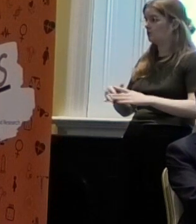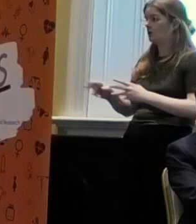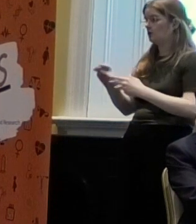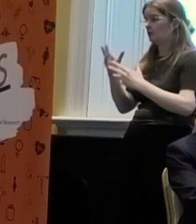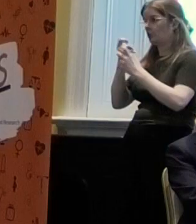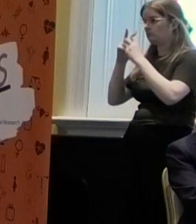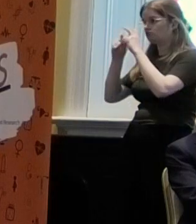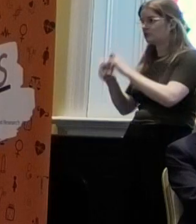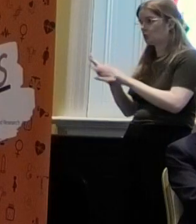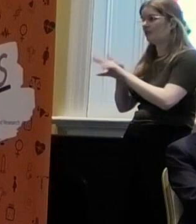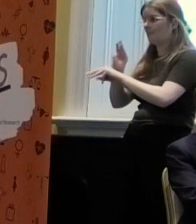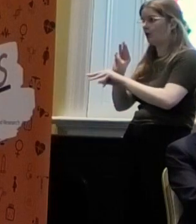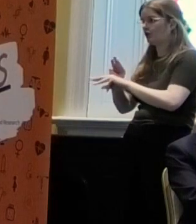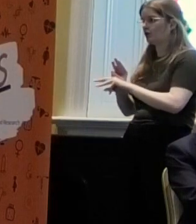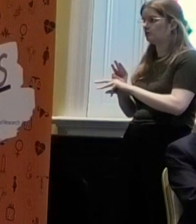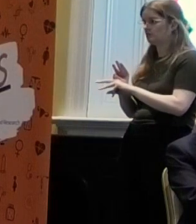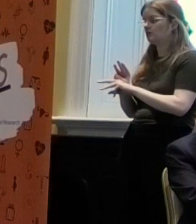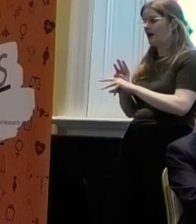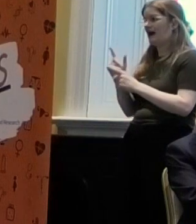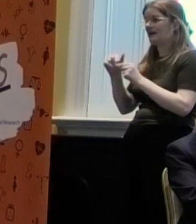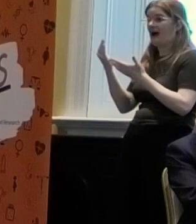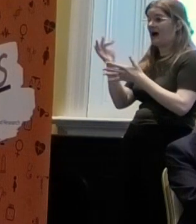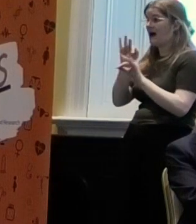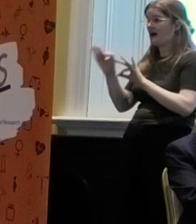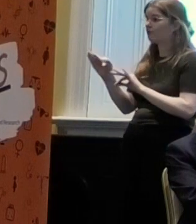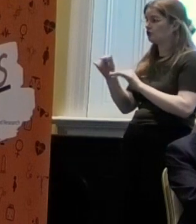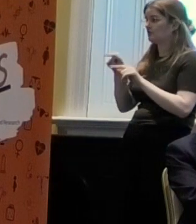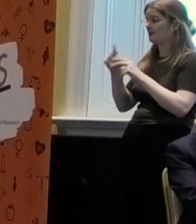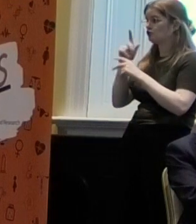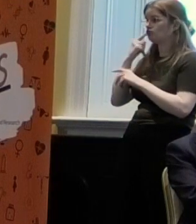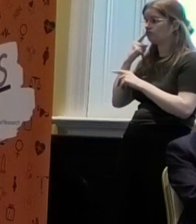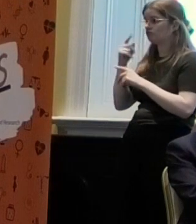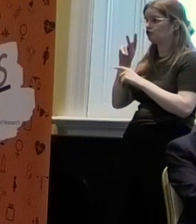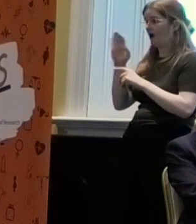do a study with in the trial where we'll collect blood sampling and look at